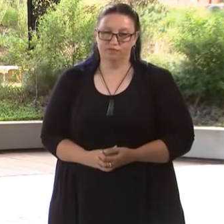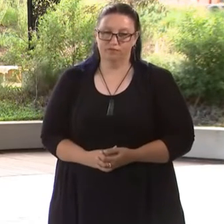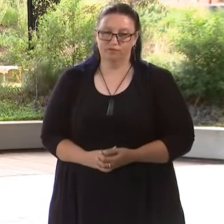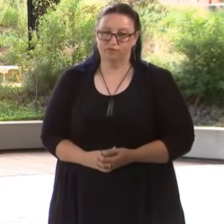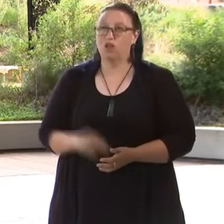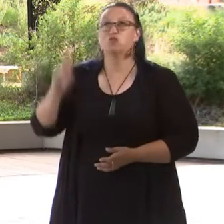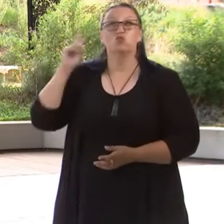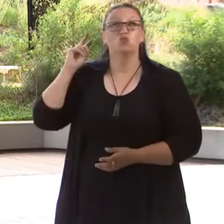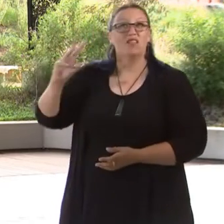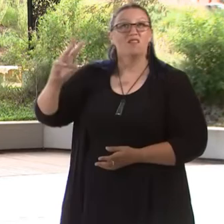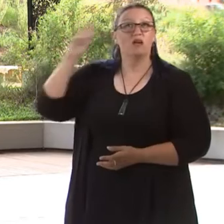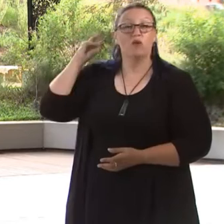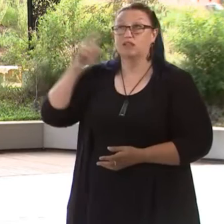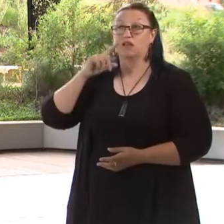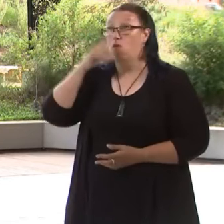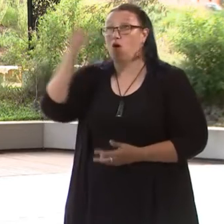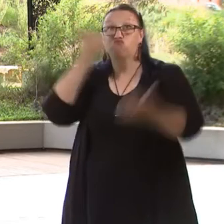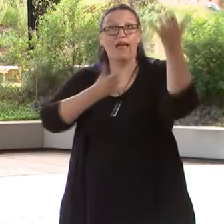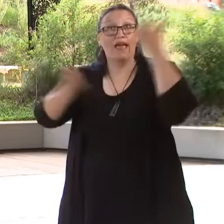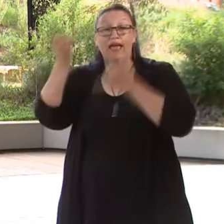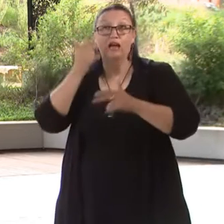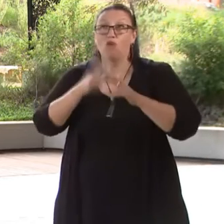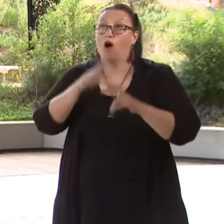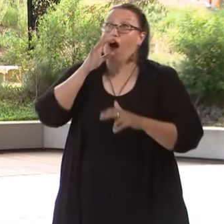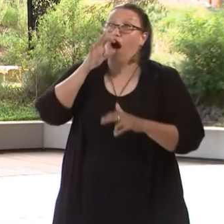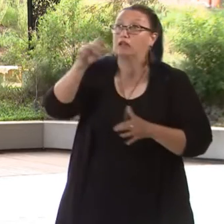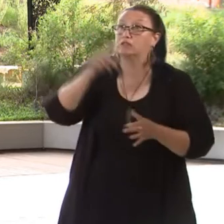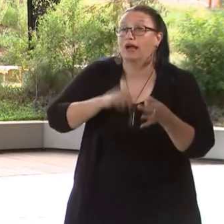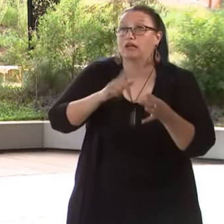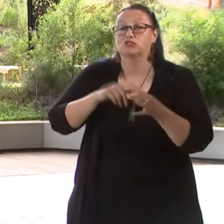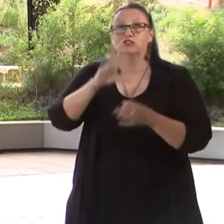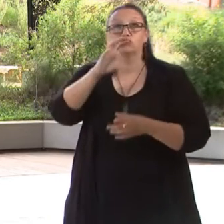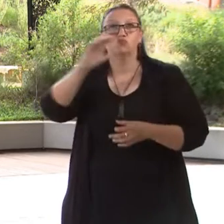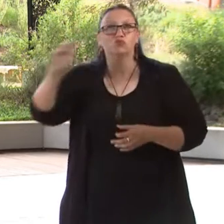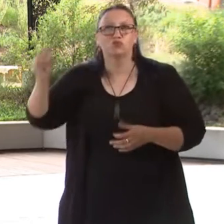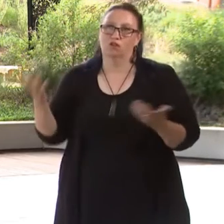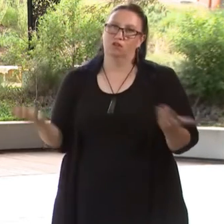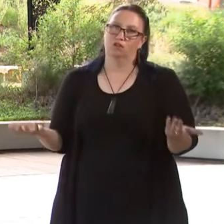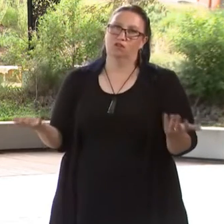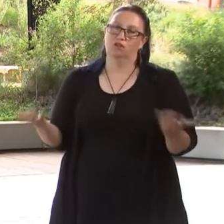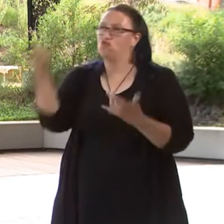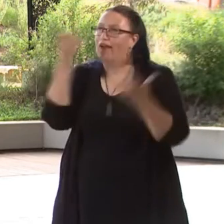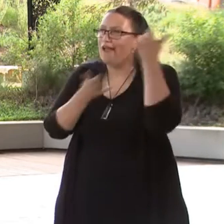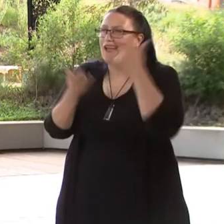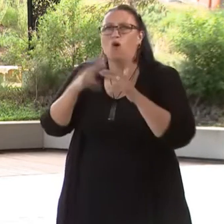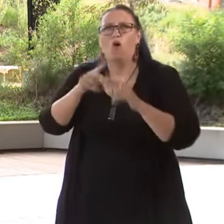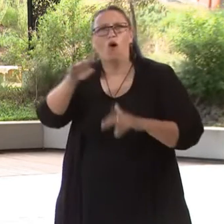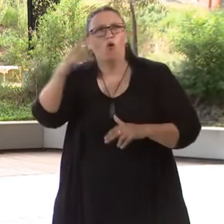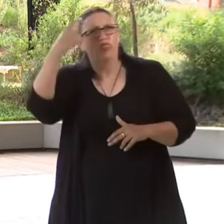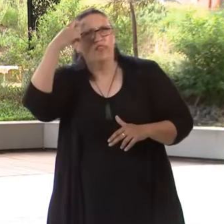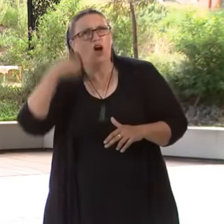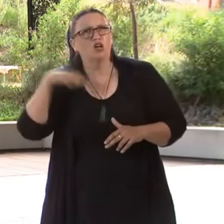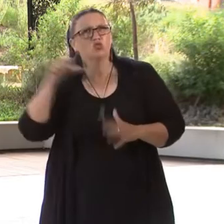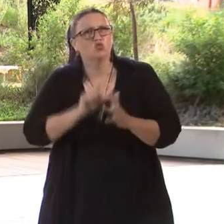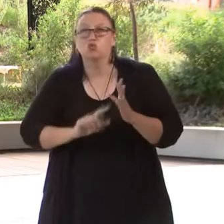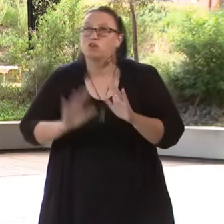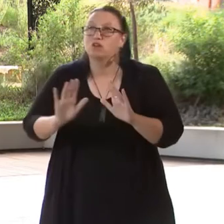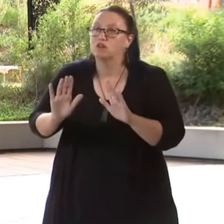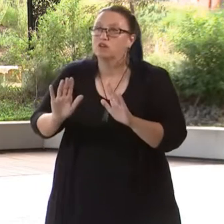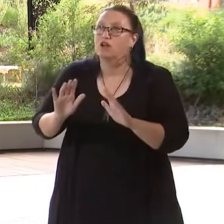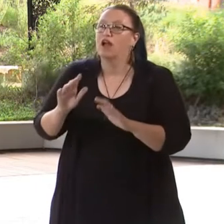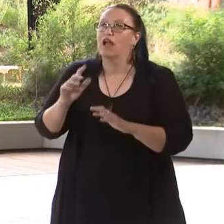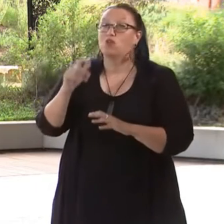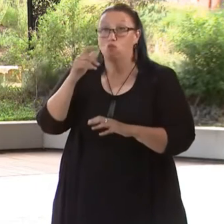taken a lot of pressure off the service. We are also seeing a reduction in COVID transports by ambulance to our